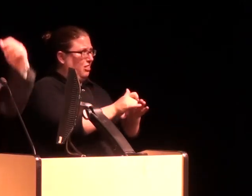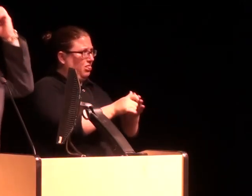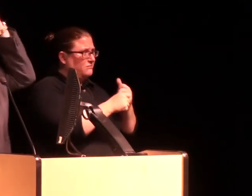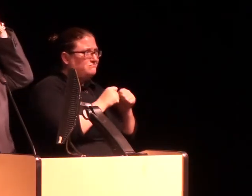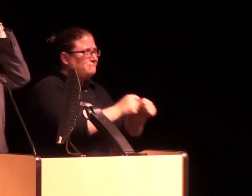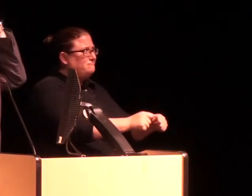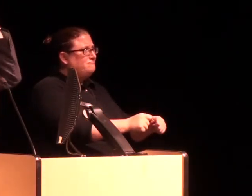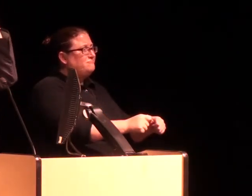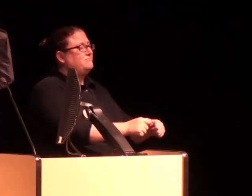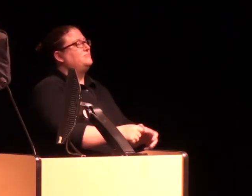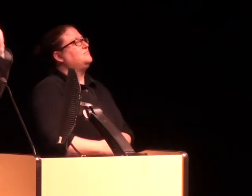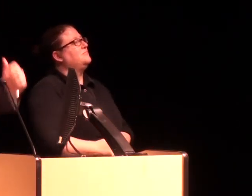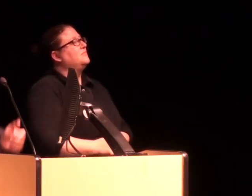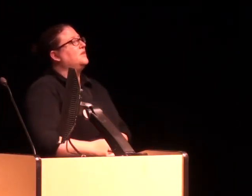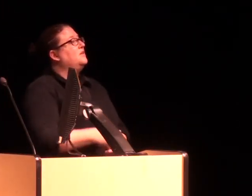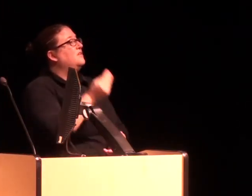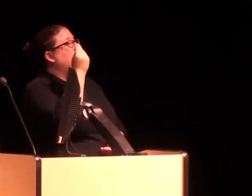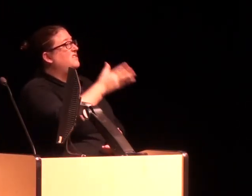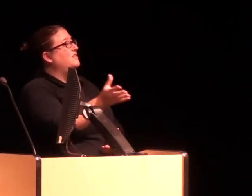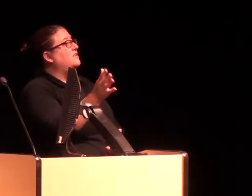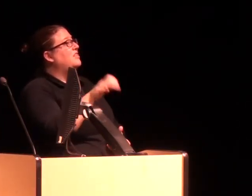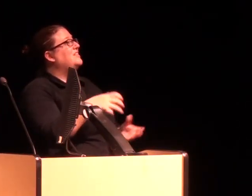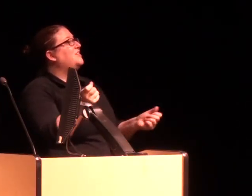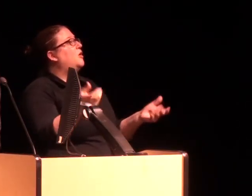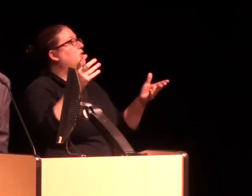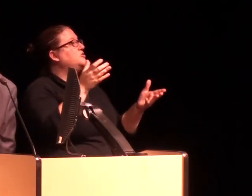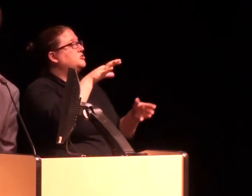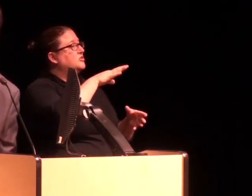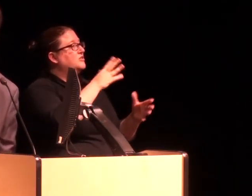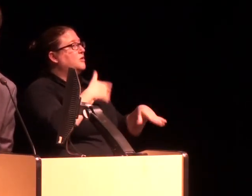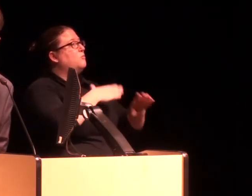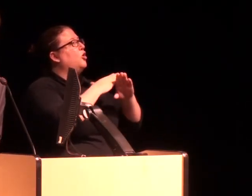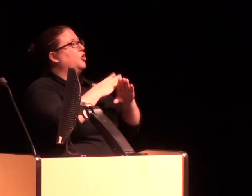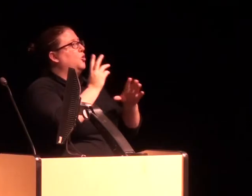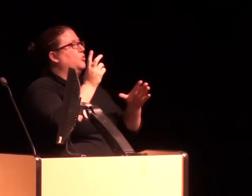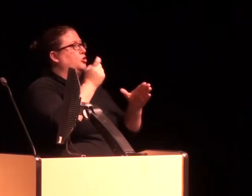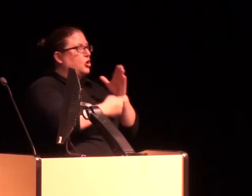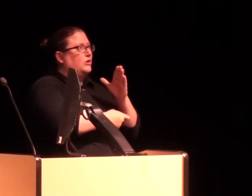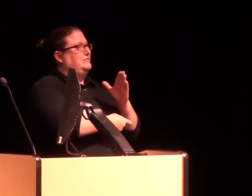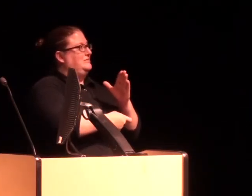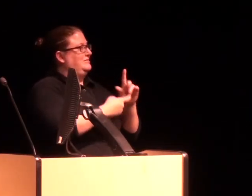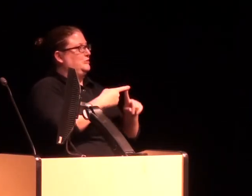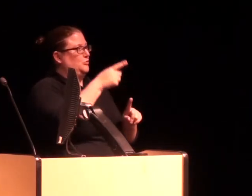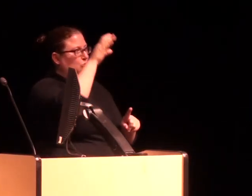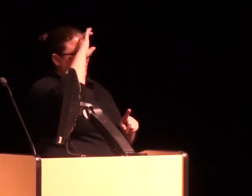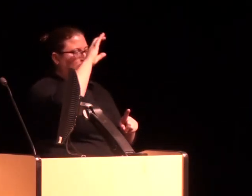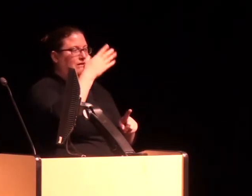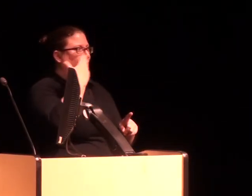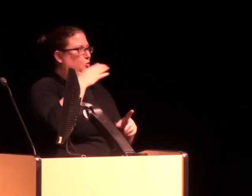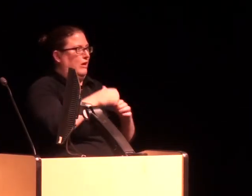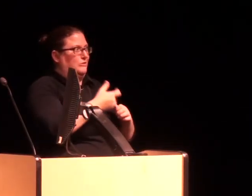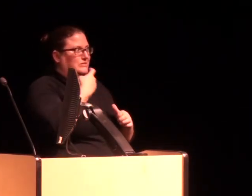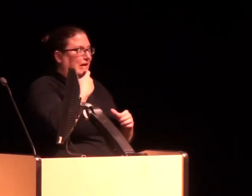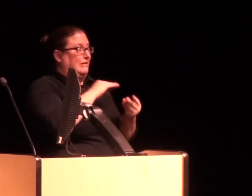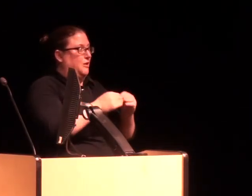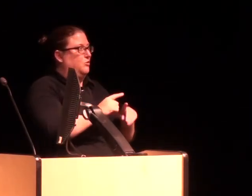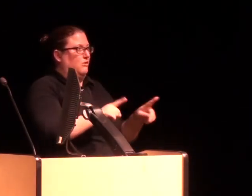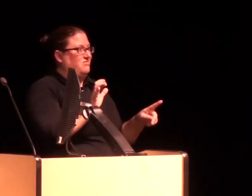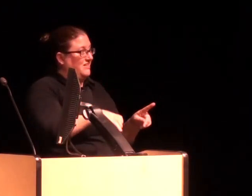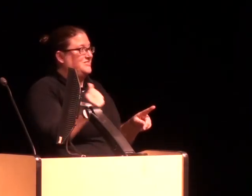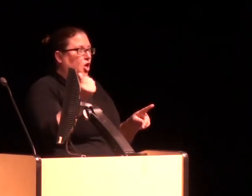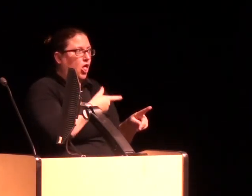By the way, that is how much the pardon has cost to Cuba. I don't know how to say that number. It's a huge number. But that is all the